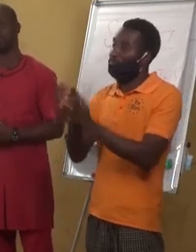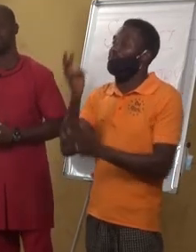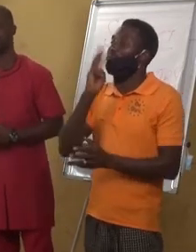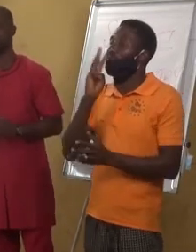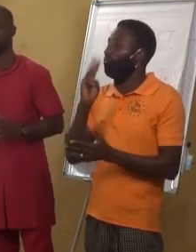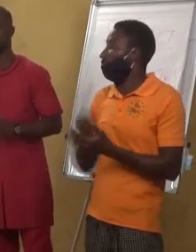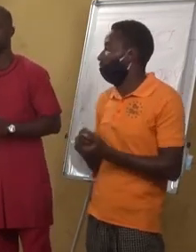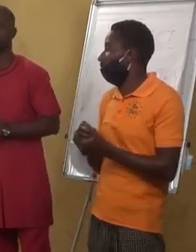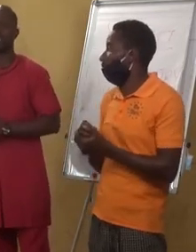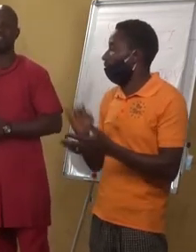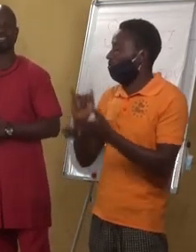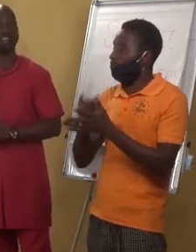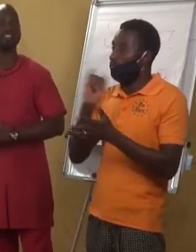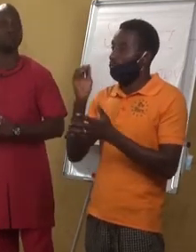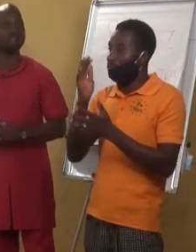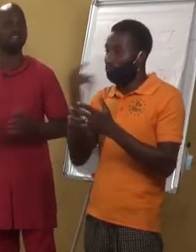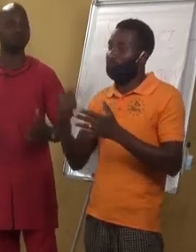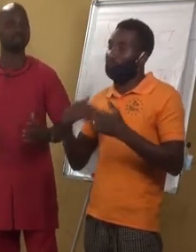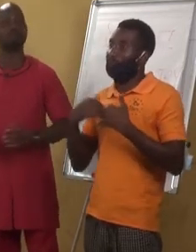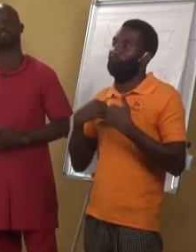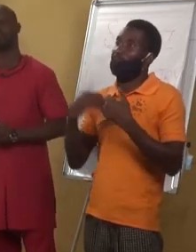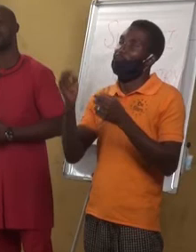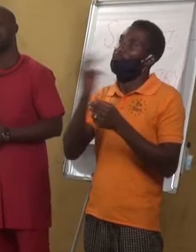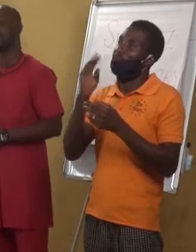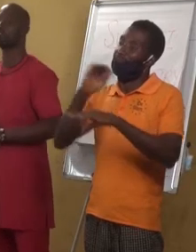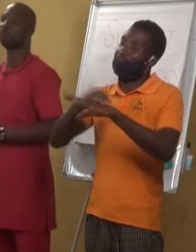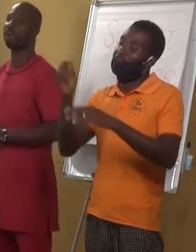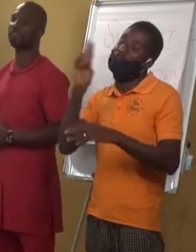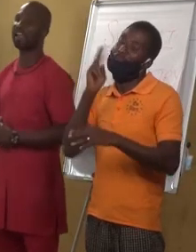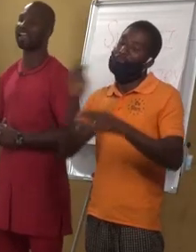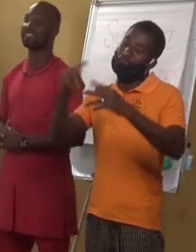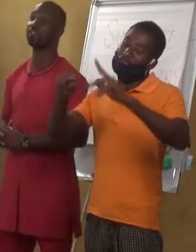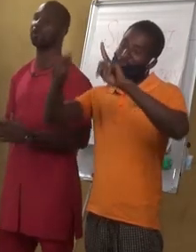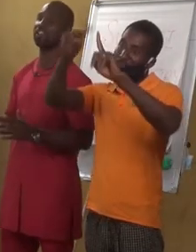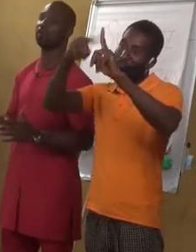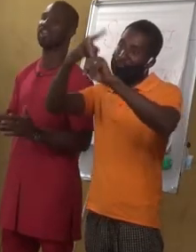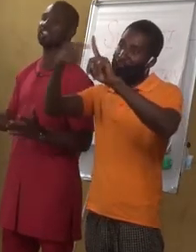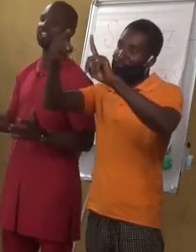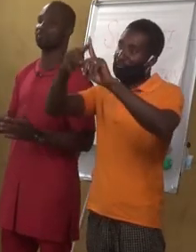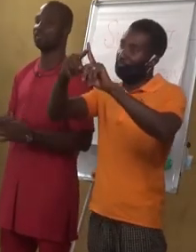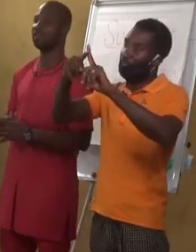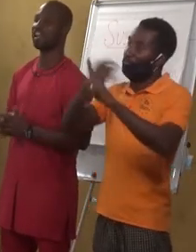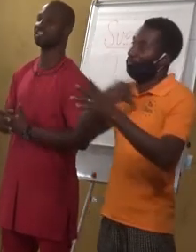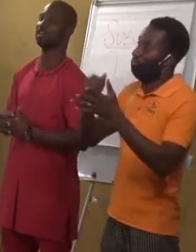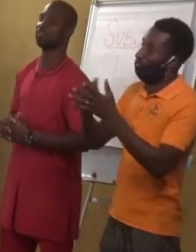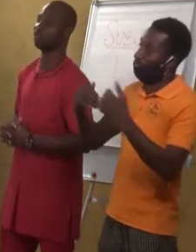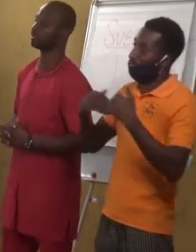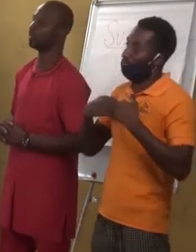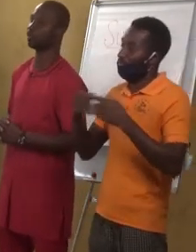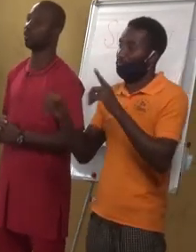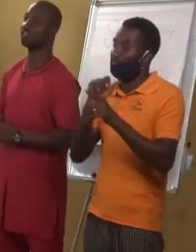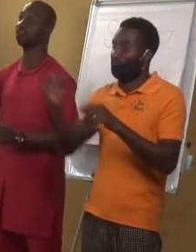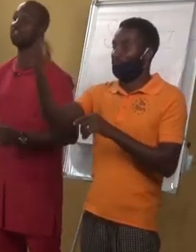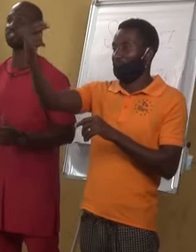Hydrogen bond is the reason why water exists as a liquid at room temperature, and also why water has a irregular shape. That shape is